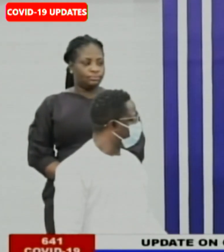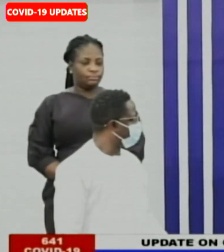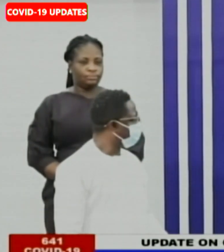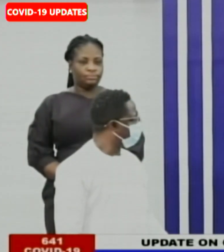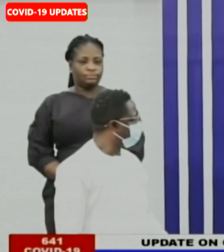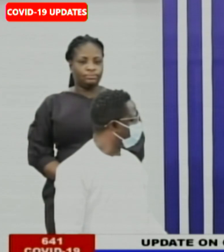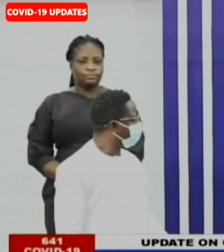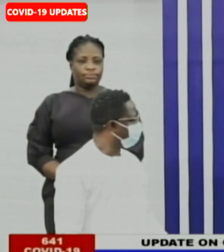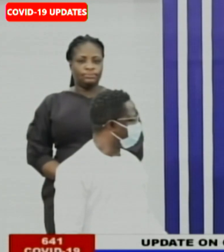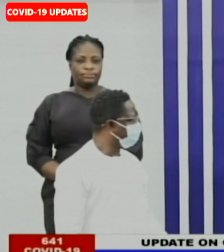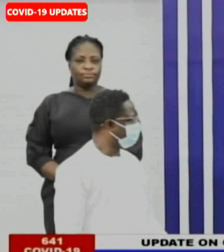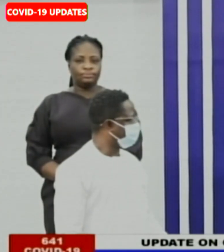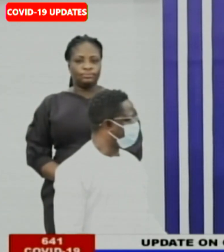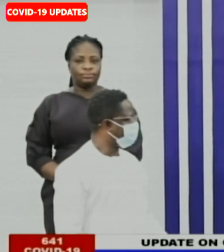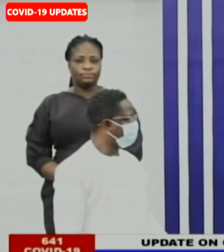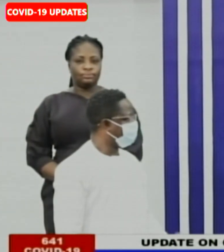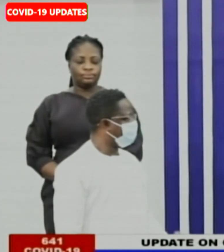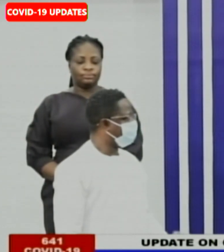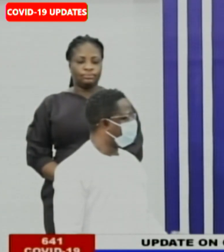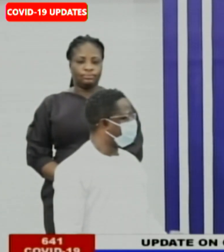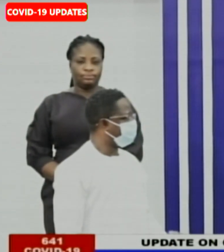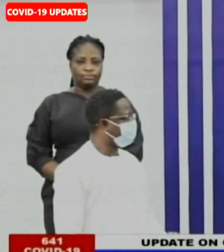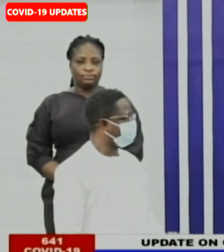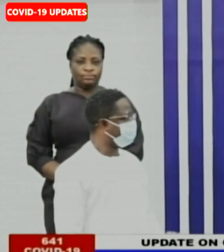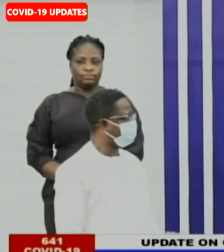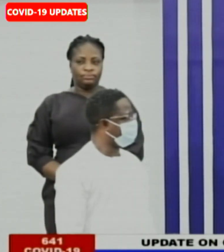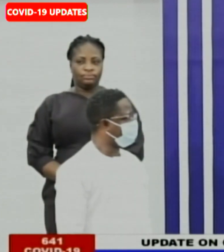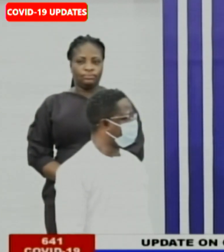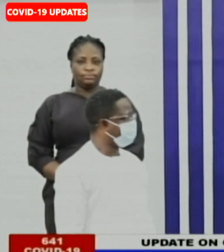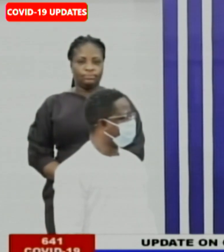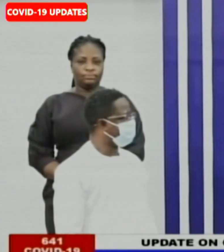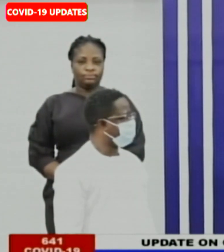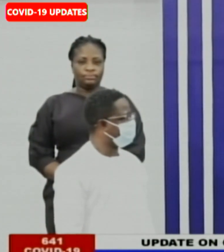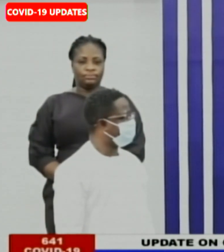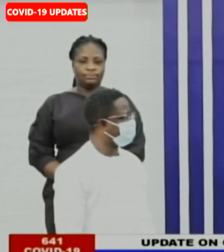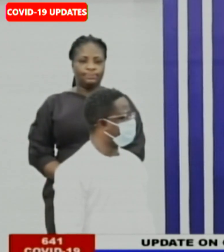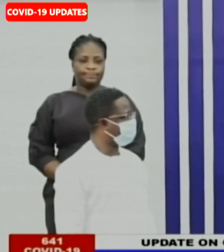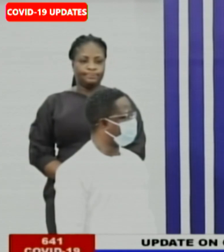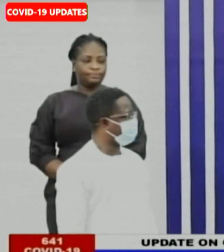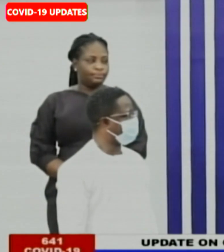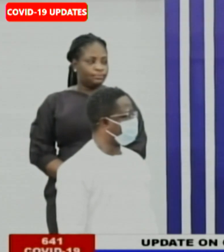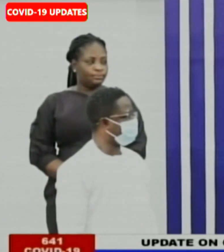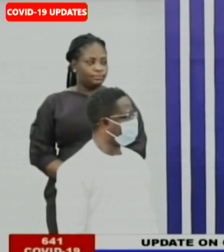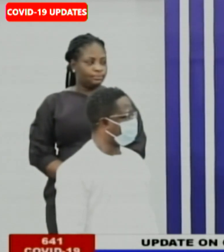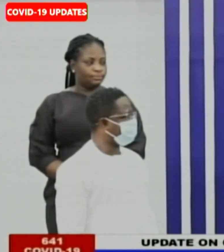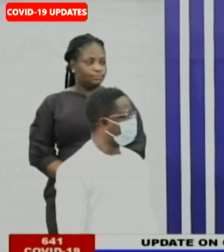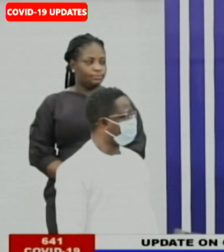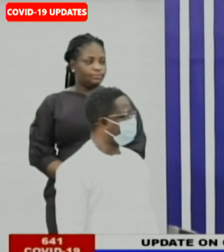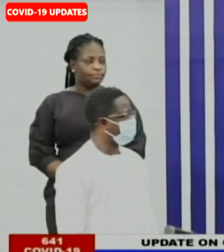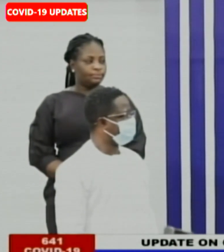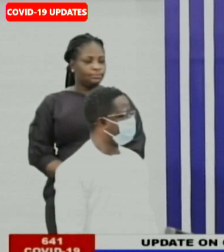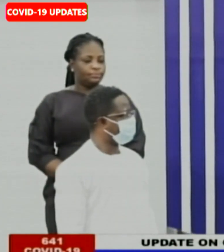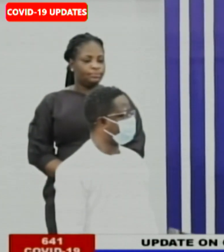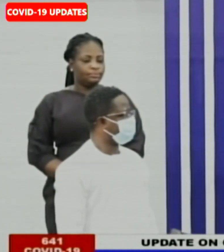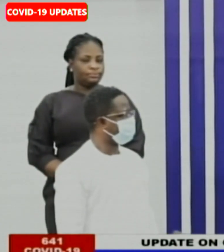made available to the Ministry of Social Protection so that they include it in the food items that they are making available. On behalf of the government of Ghana